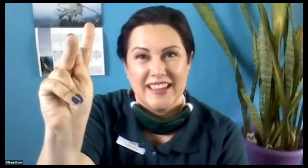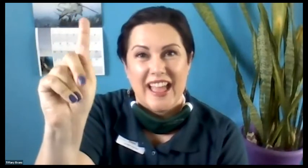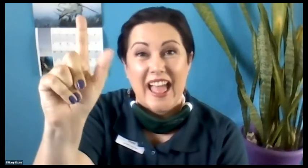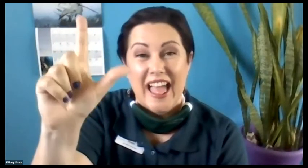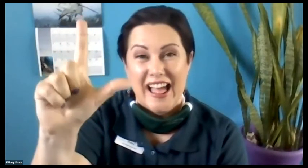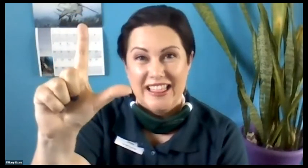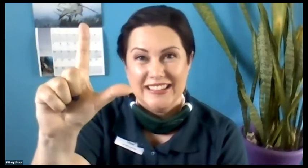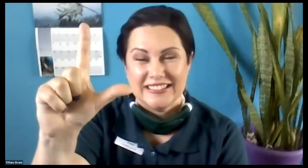L,